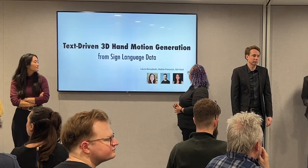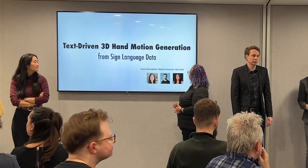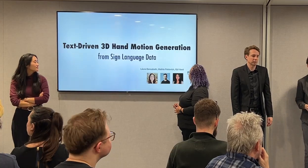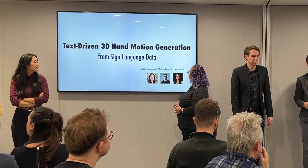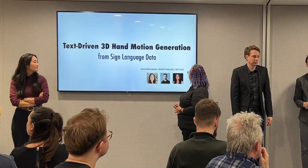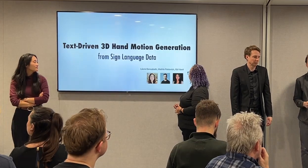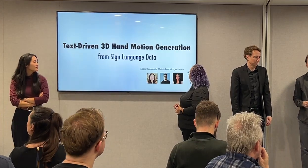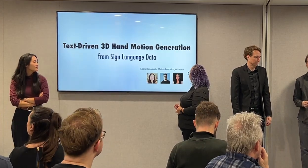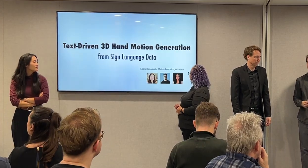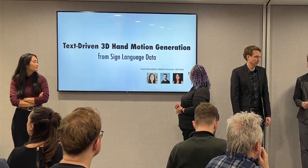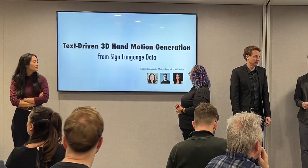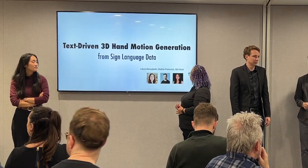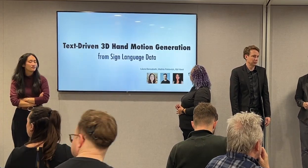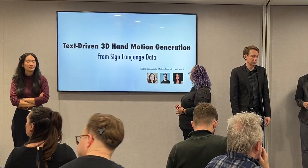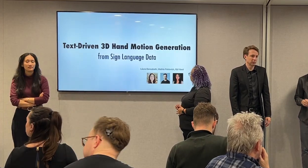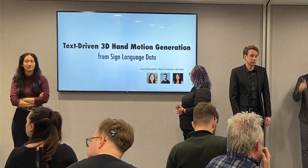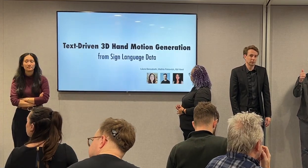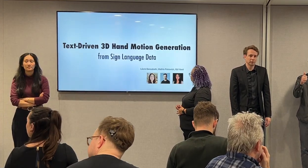Um,